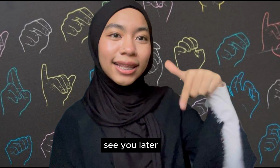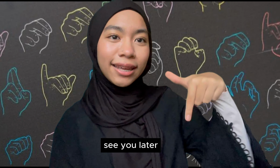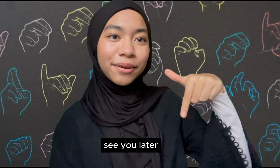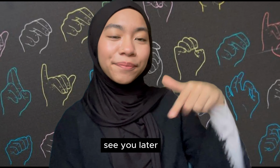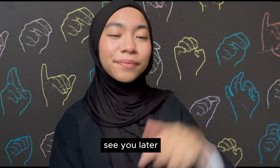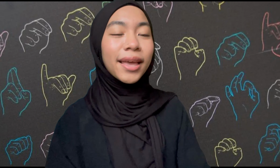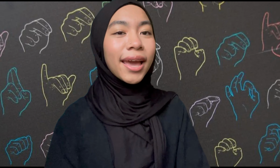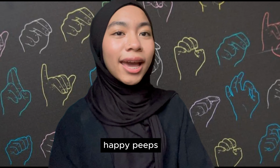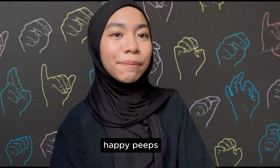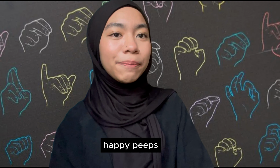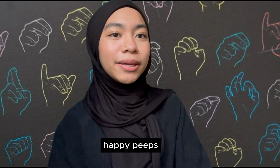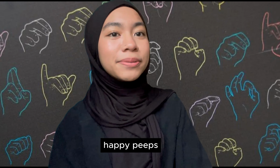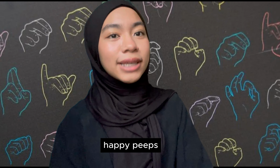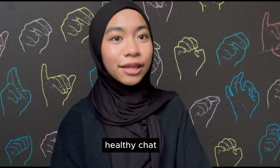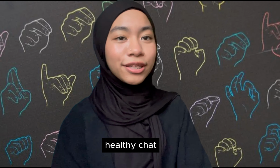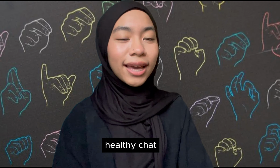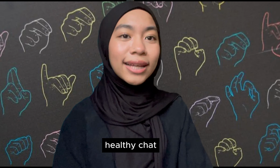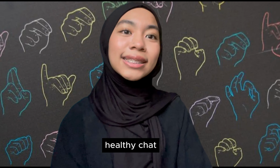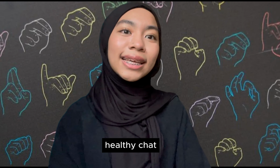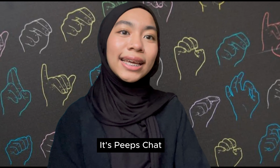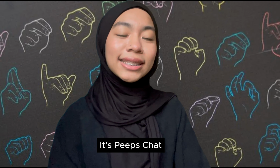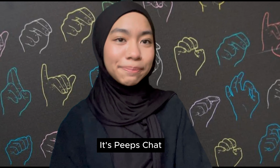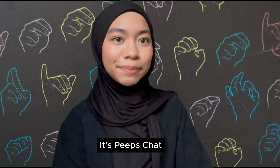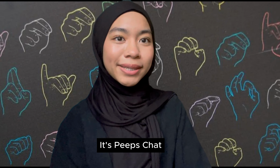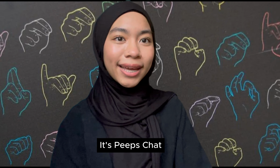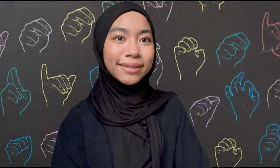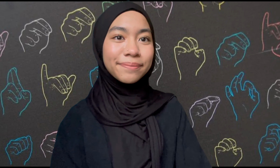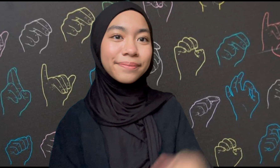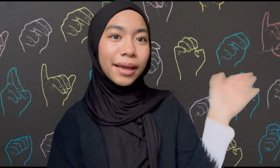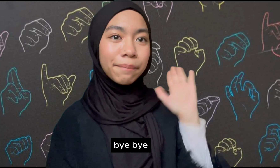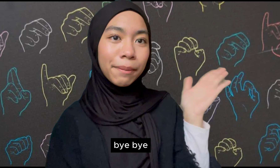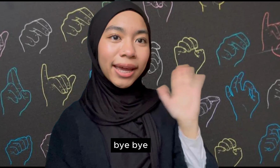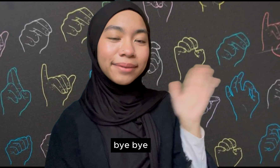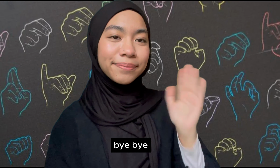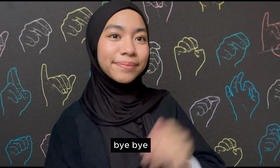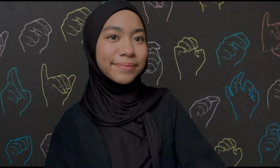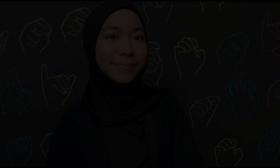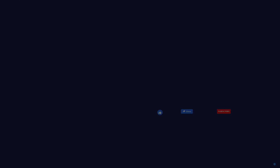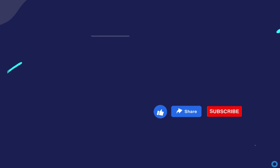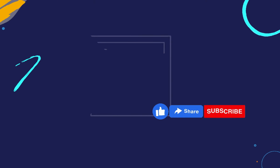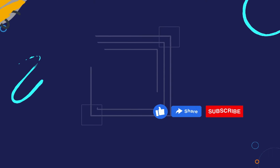later. Happy peeps. I'll be Jax. Peeps. Bye-bye.